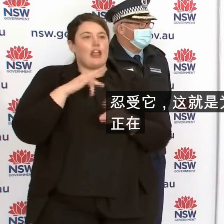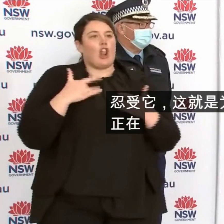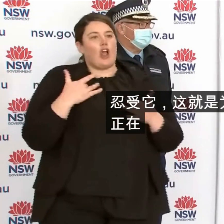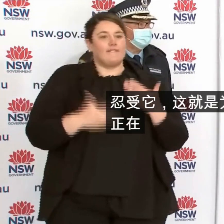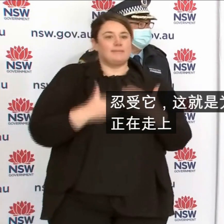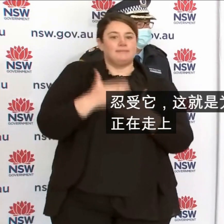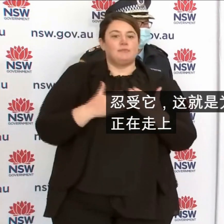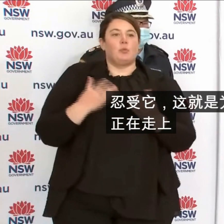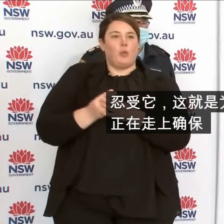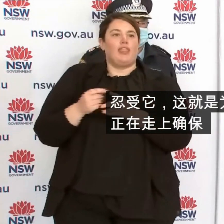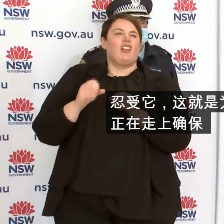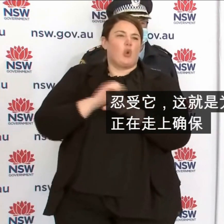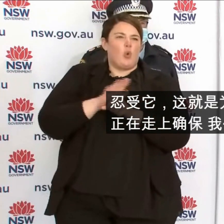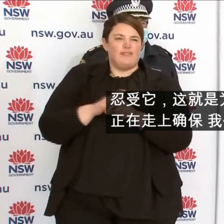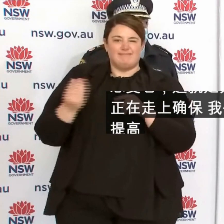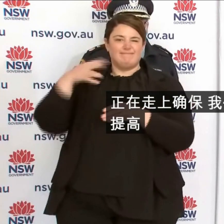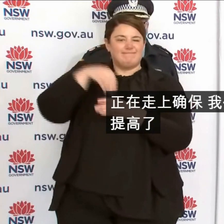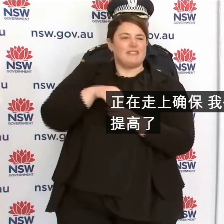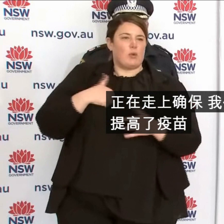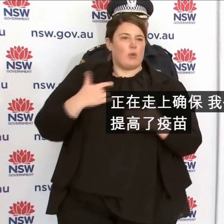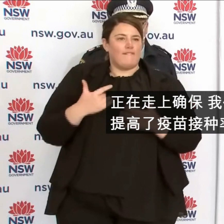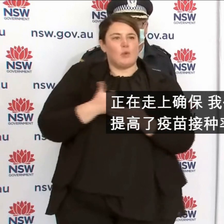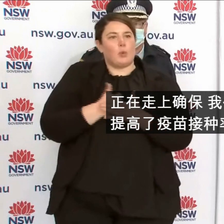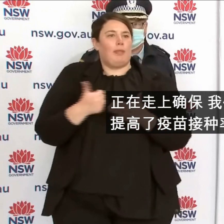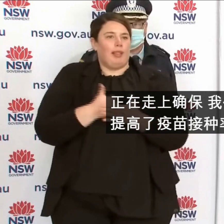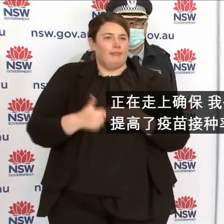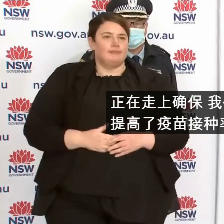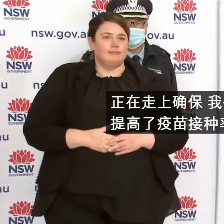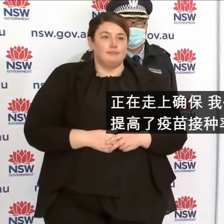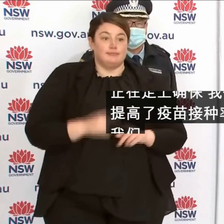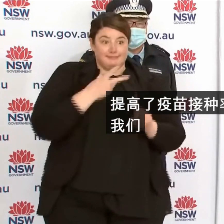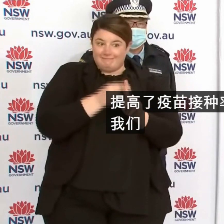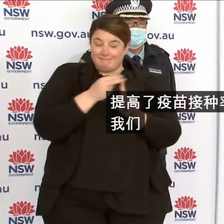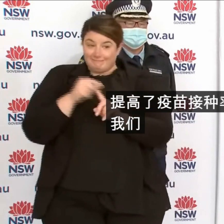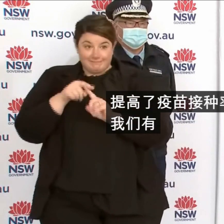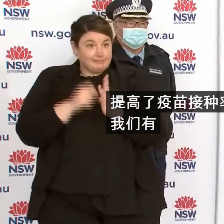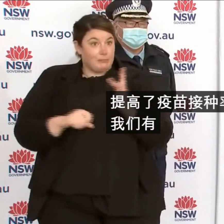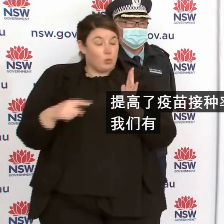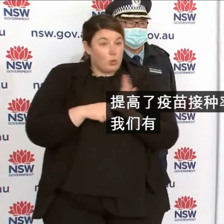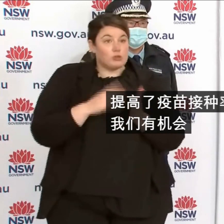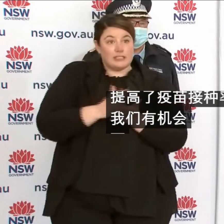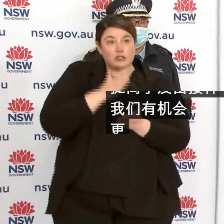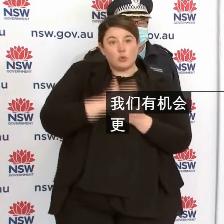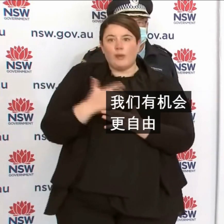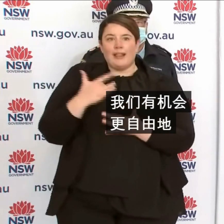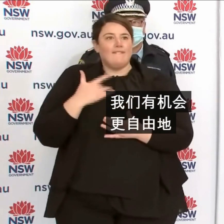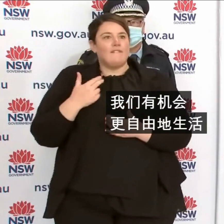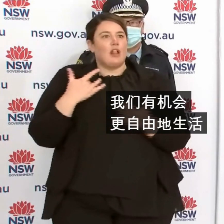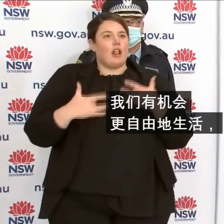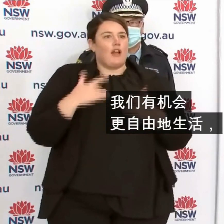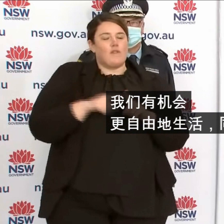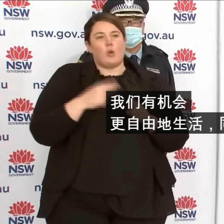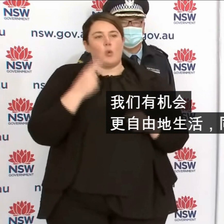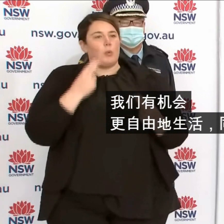Wales is on a pathway to making sure we get those vaccination rates up, to make sure we have those opportunities to live life more